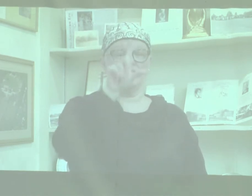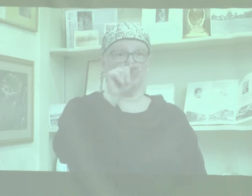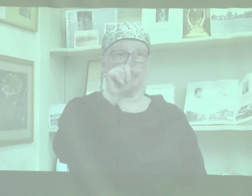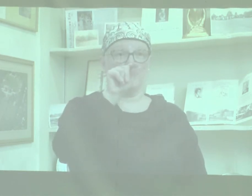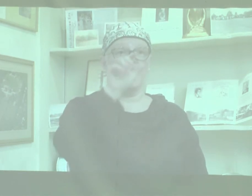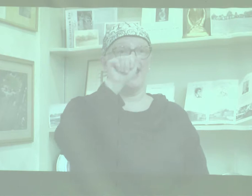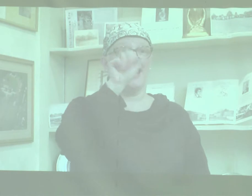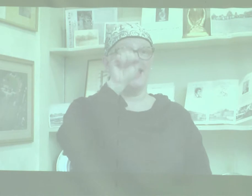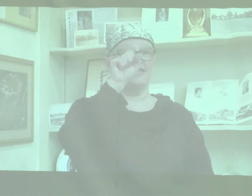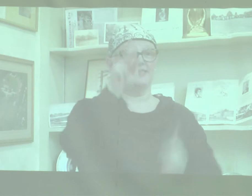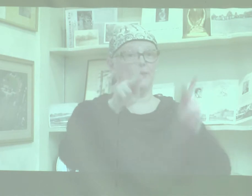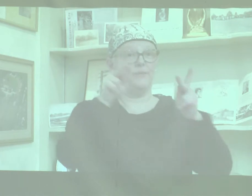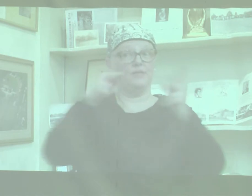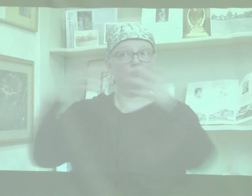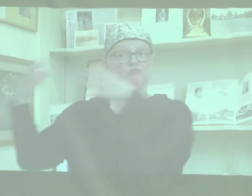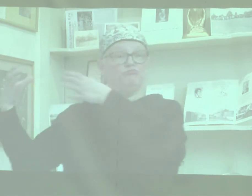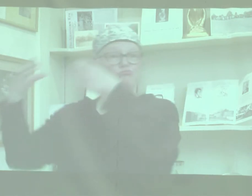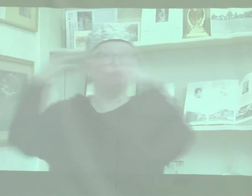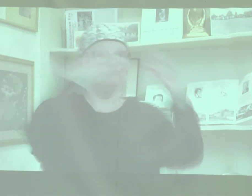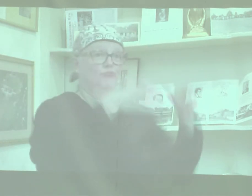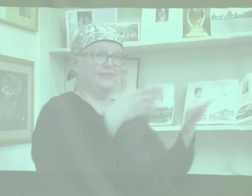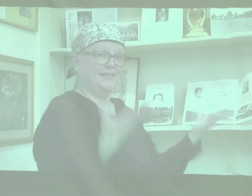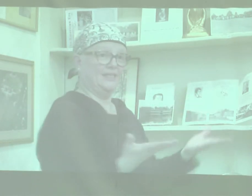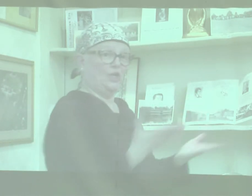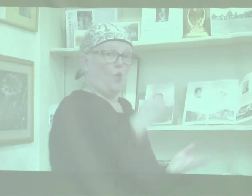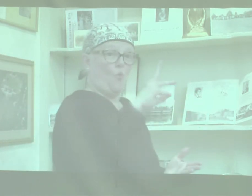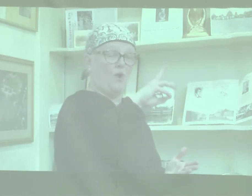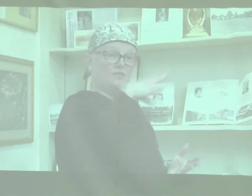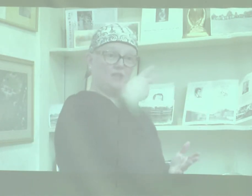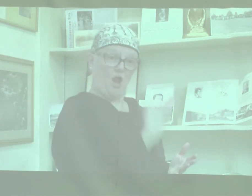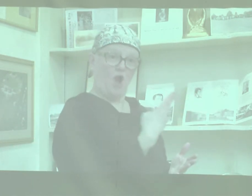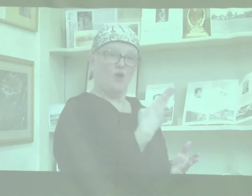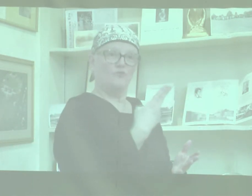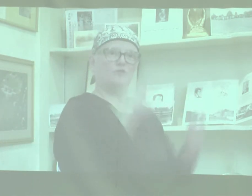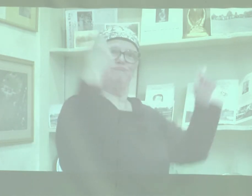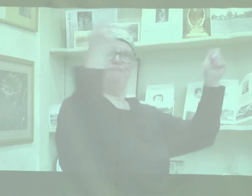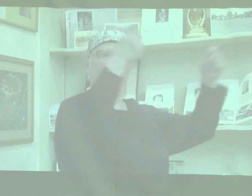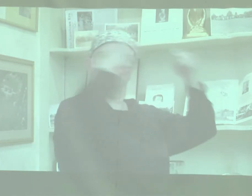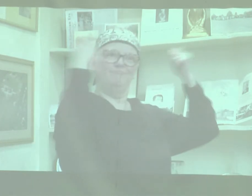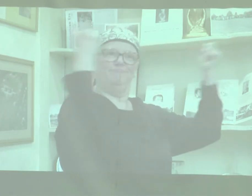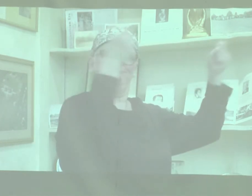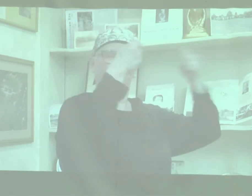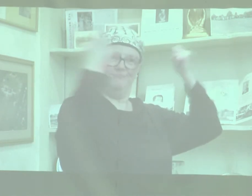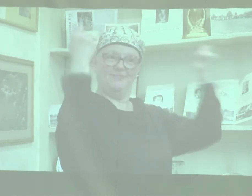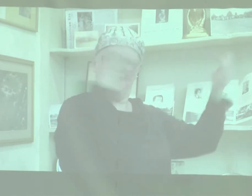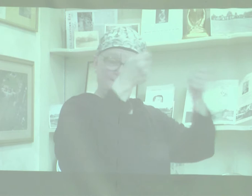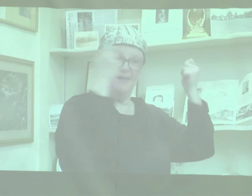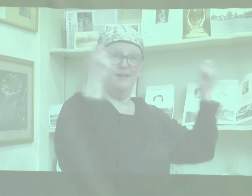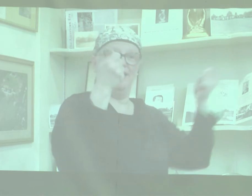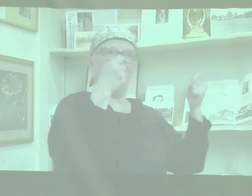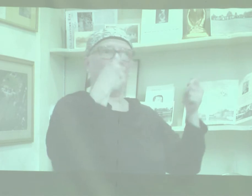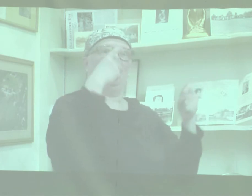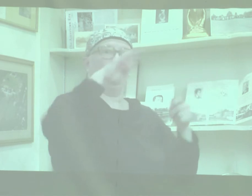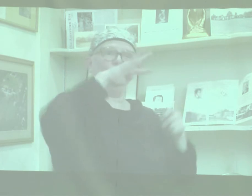July 22nd, 1920, people from Old Hartford came to West Hartford to celebrate the new